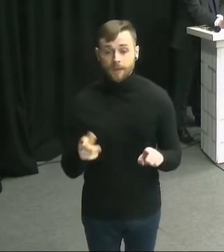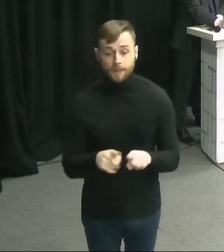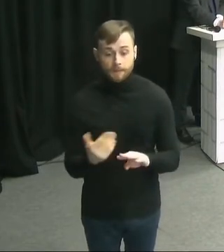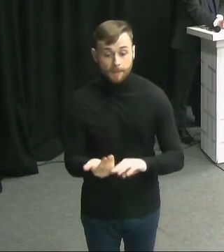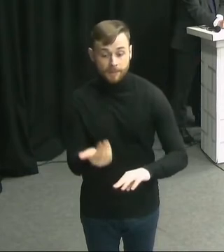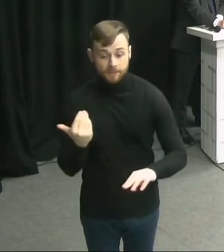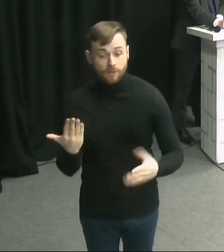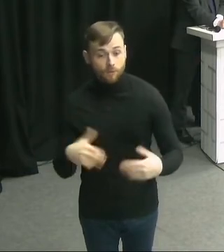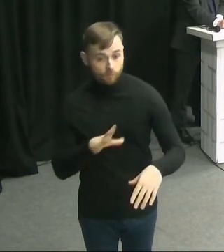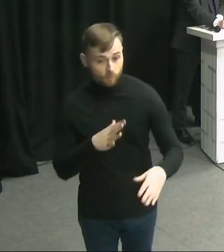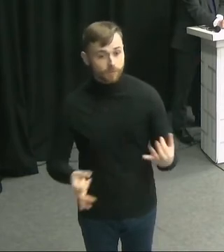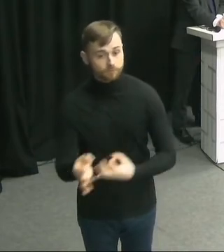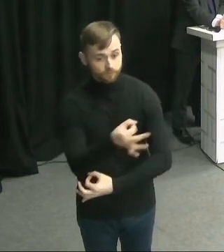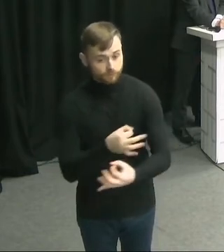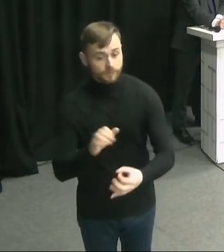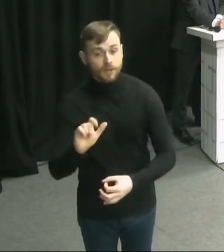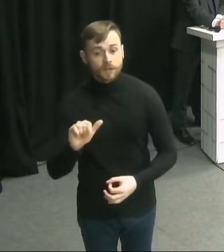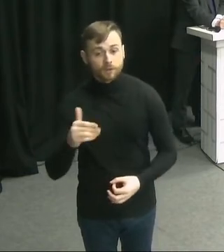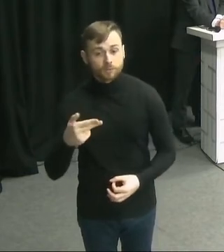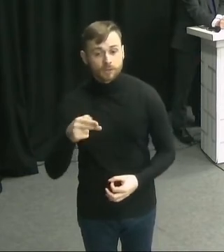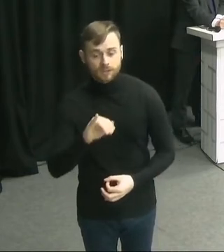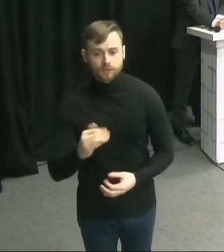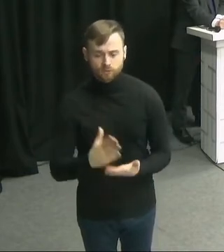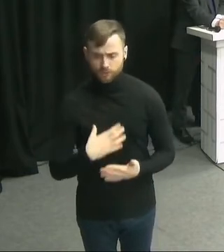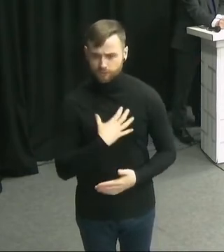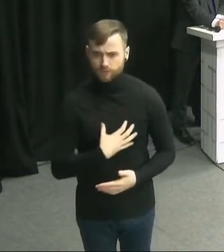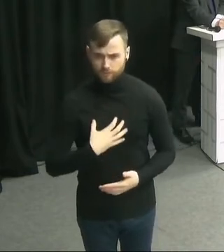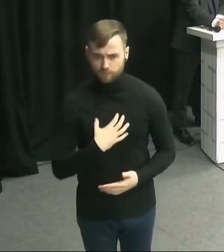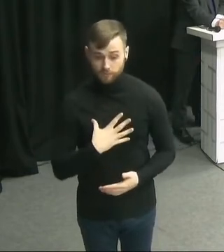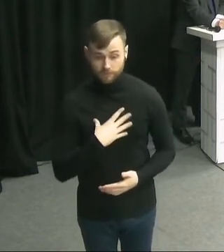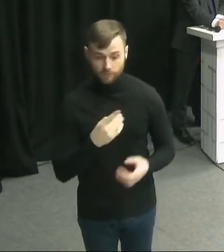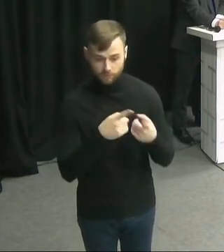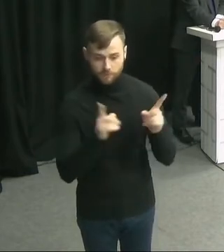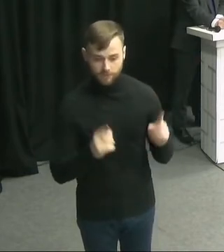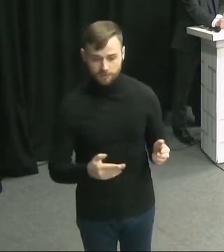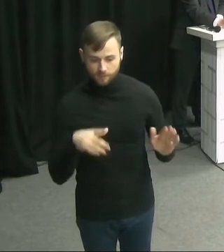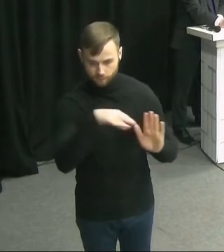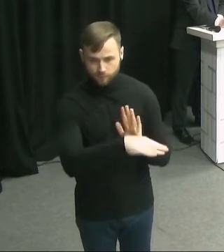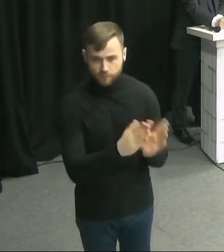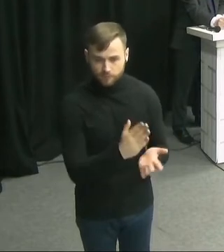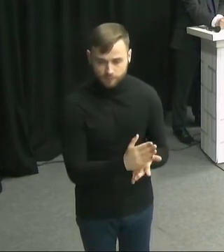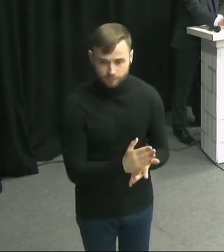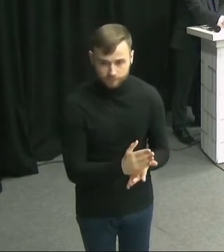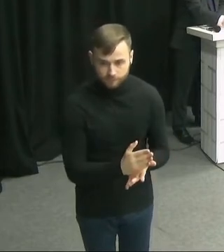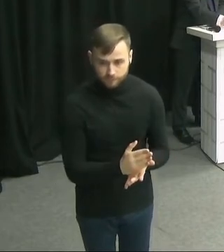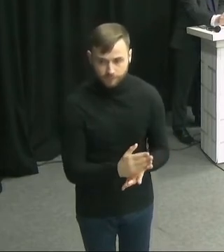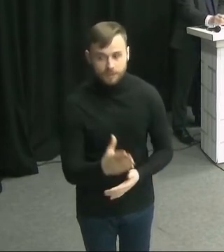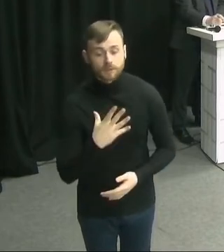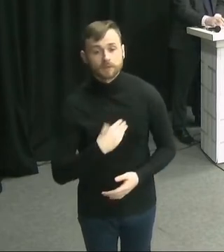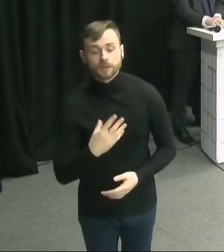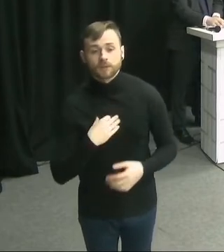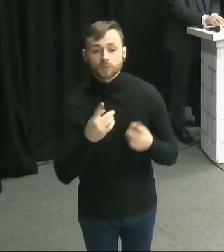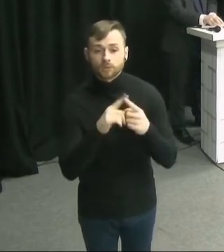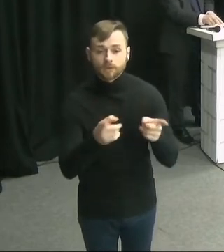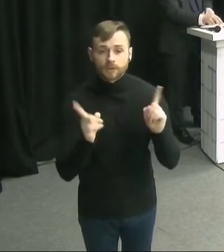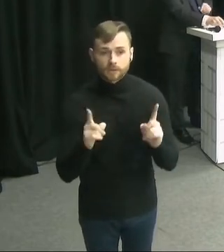Why? It's because Vilnius University prepared many, many famous and talented politicians, scientists, and specialists